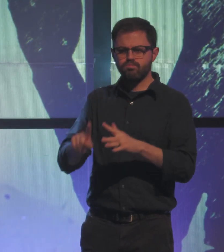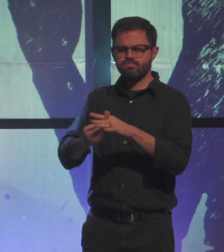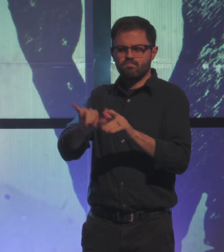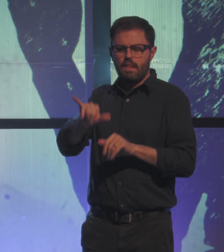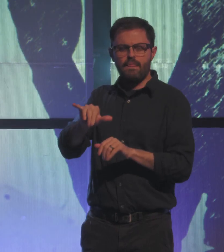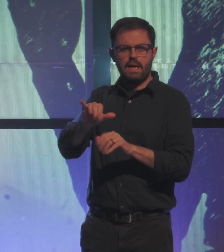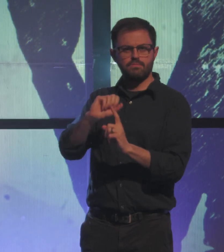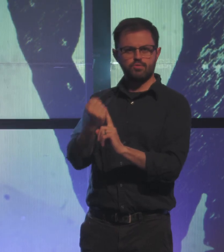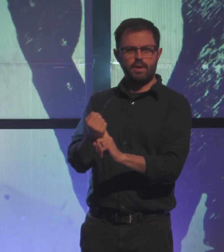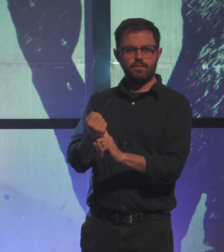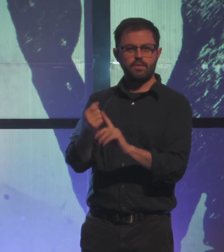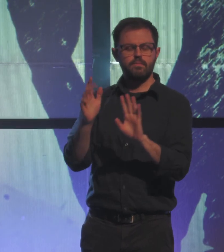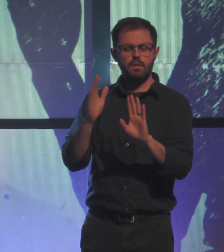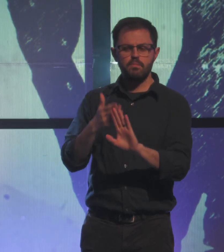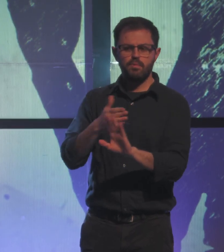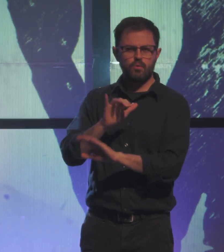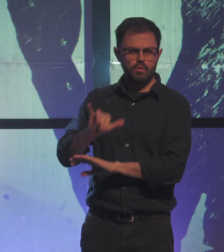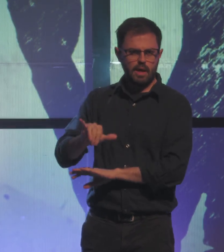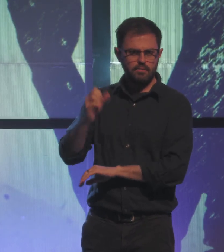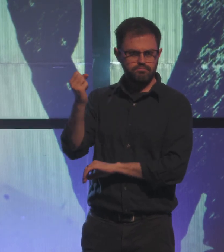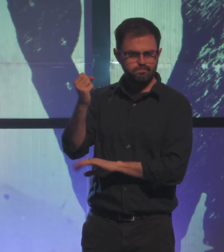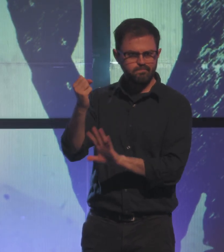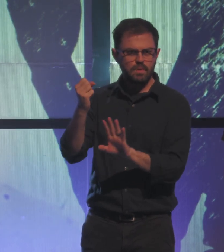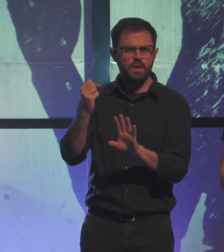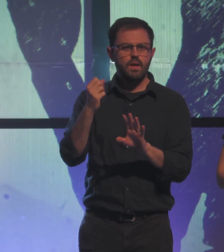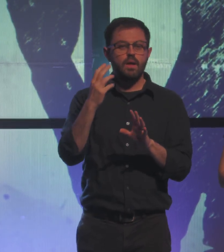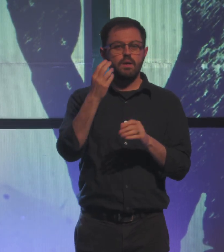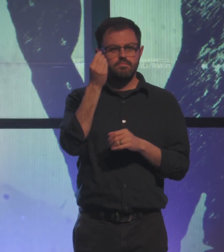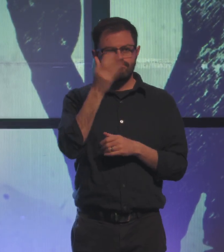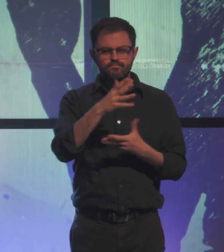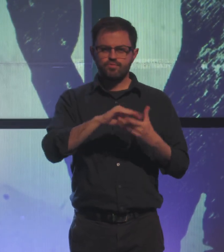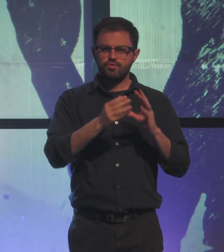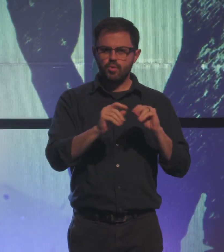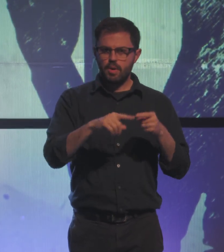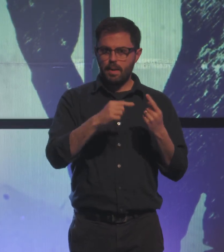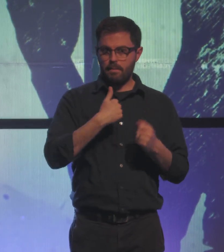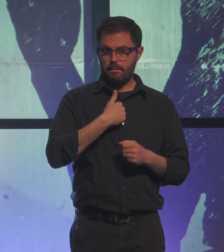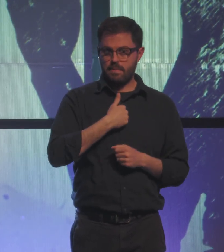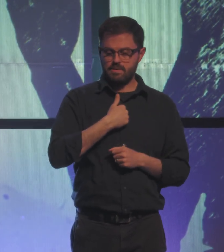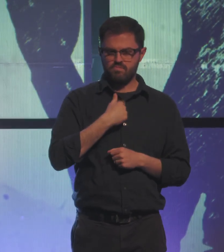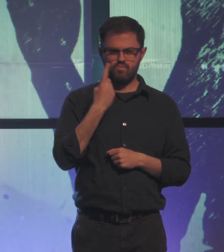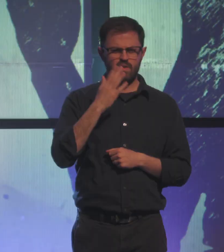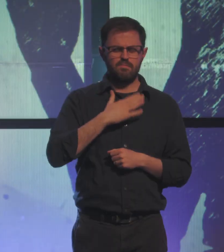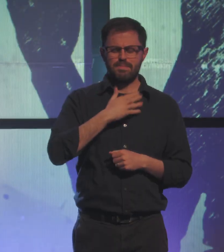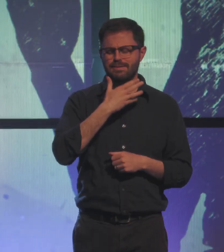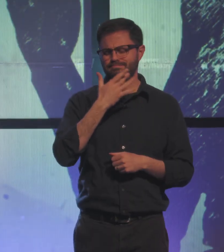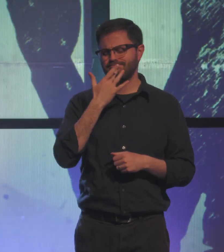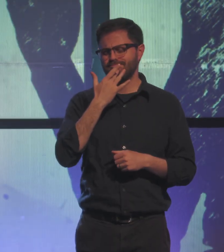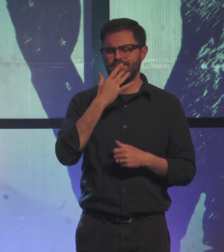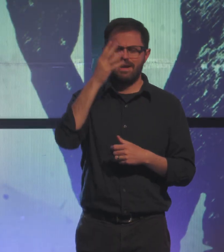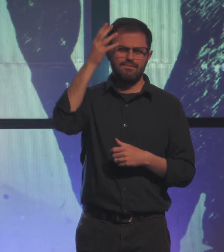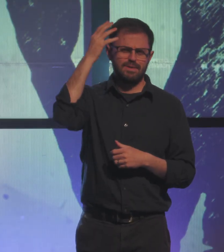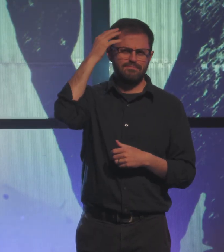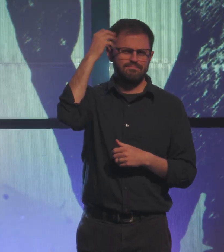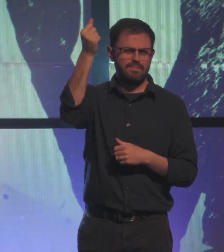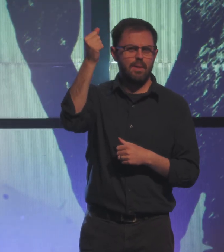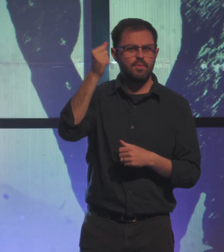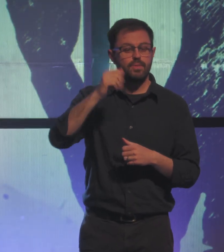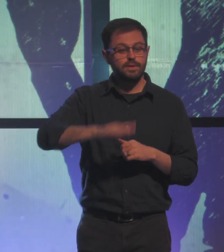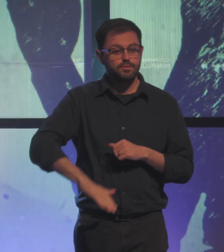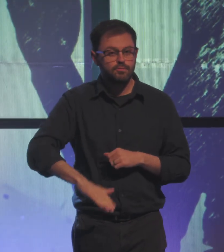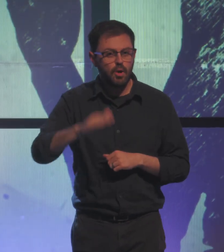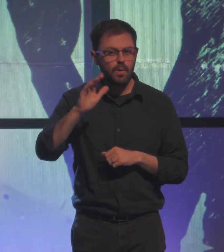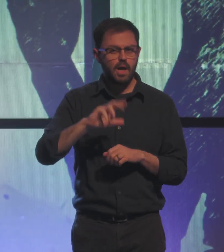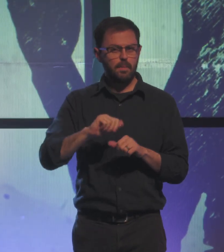a story. One of my core memories as a kid growing up and playing in the 90s,